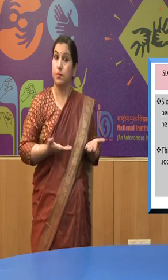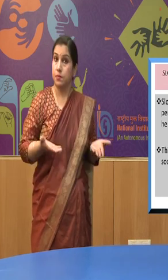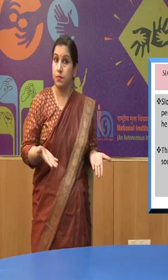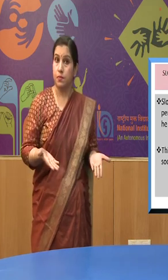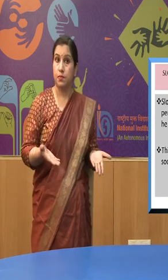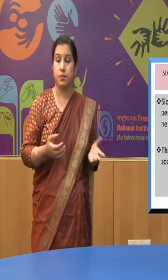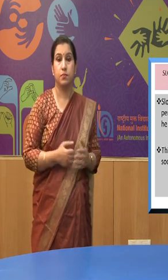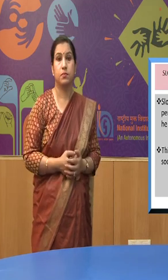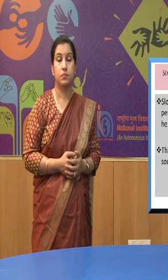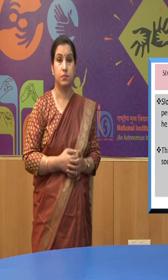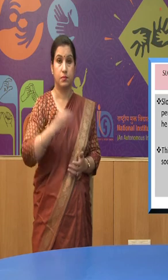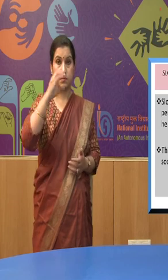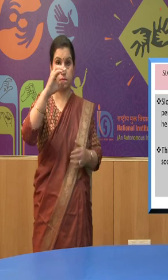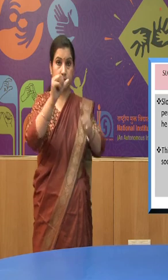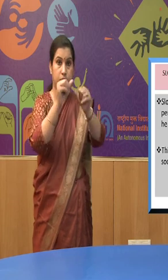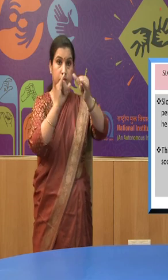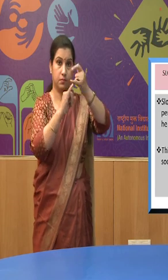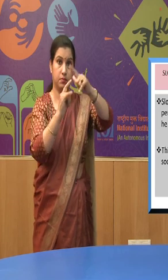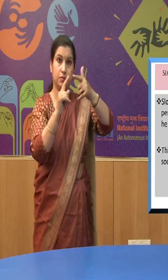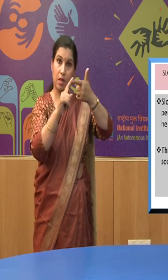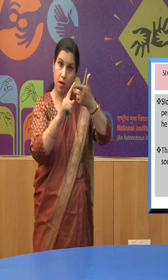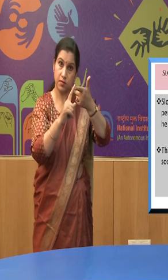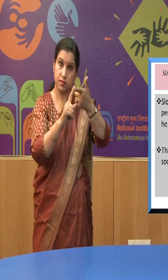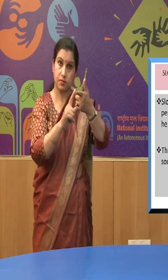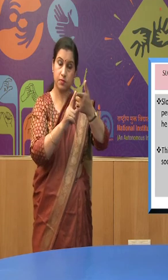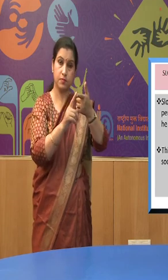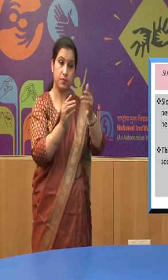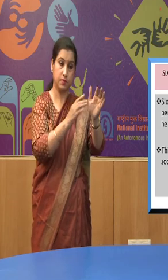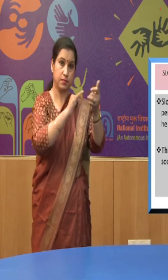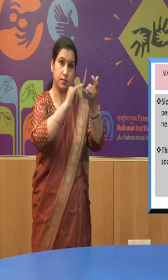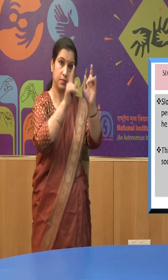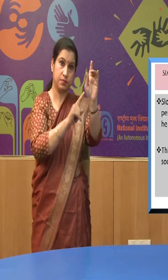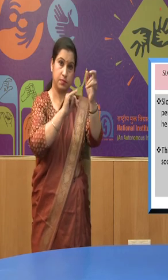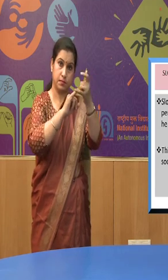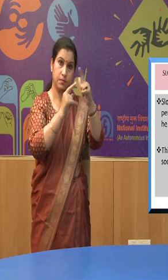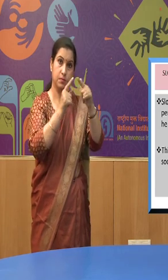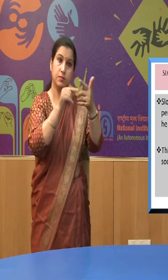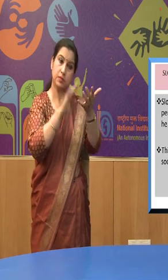Thus, caste system was responsible for inequality